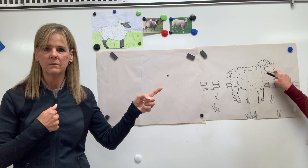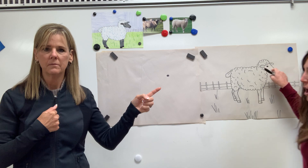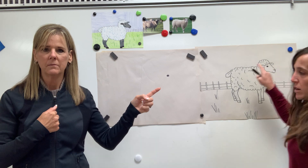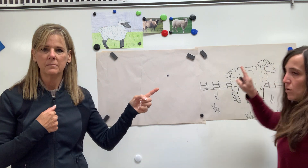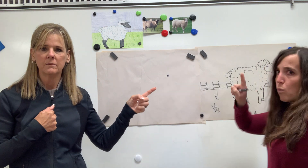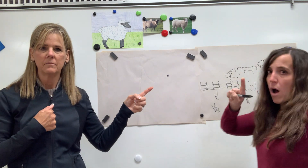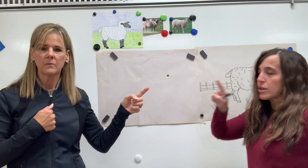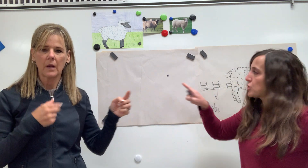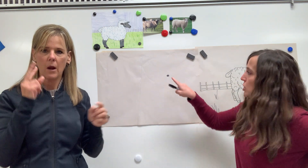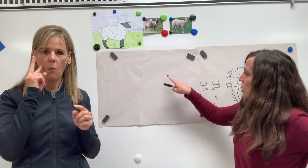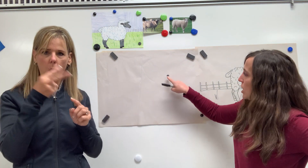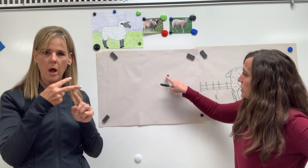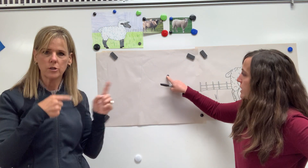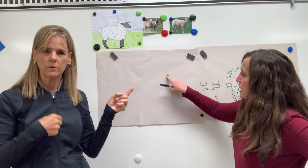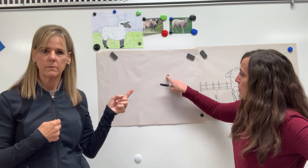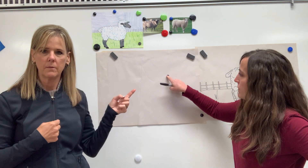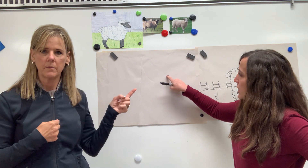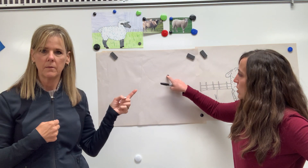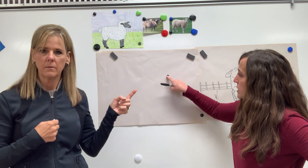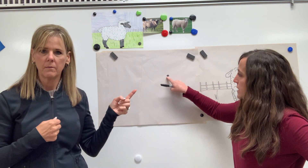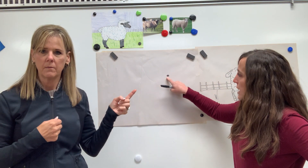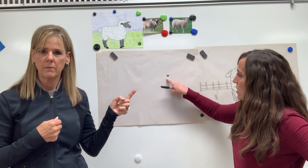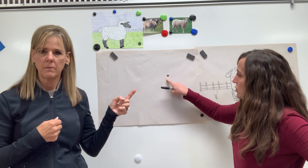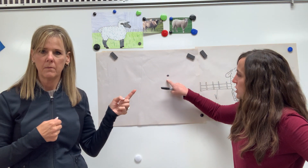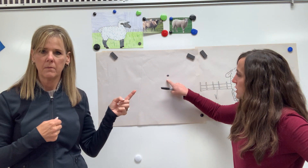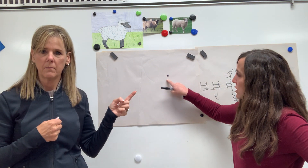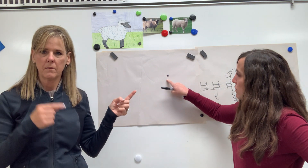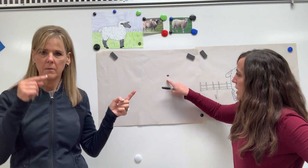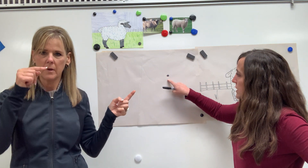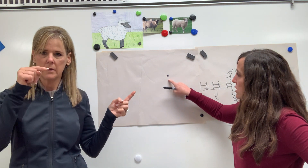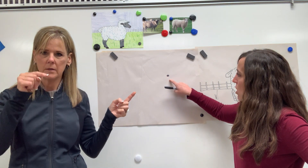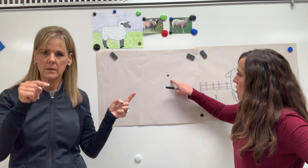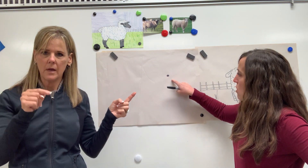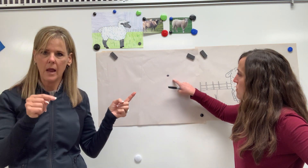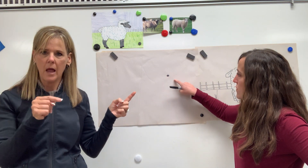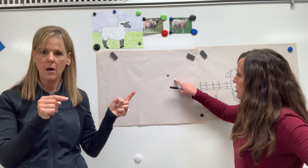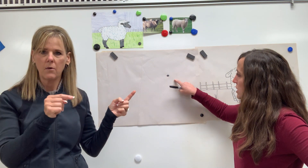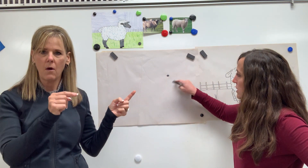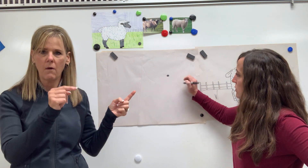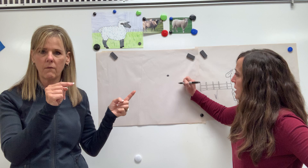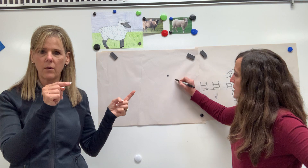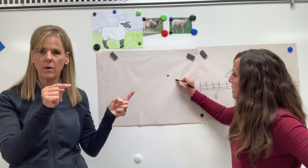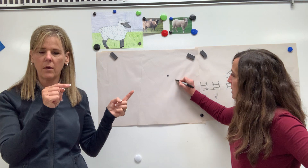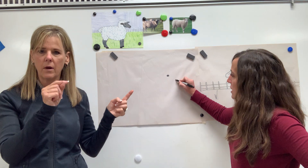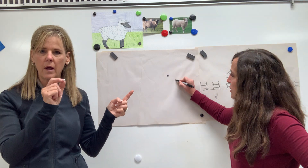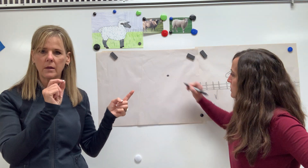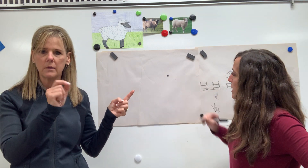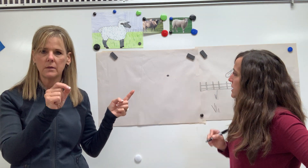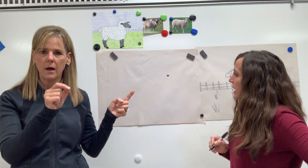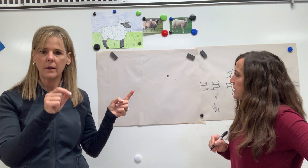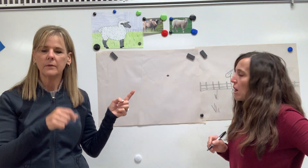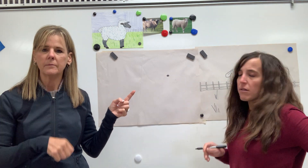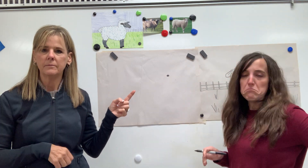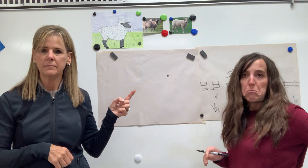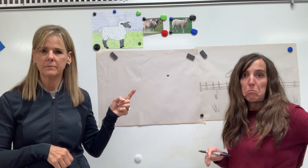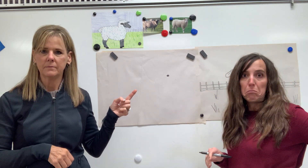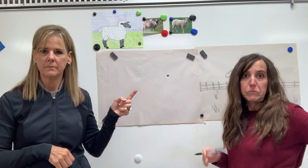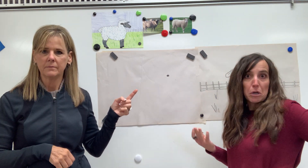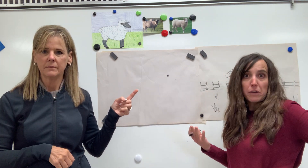dot. Watch. Take my finger down just a little ways and over just a little ways. Just make a tiny dot. That's all you have to